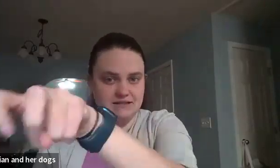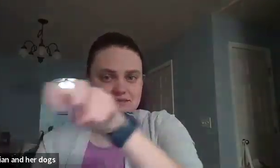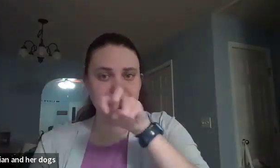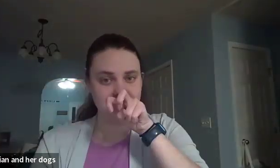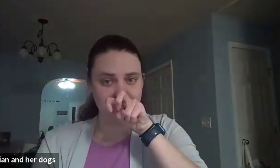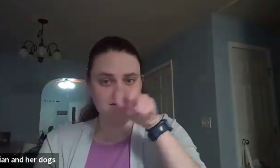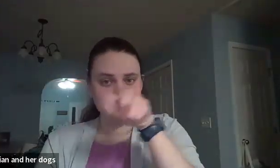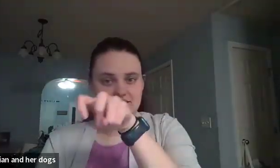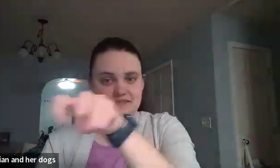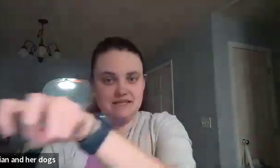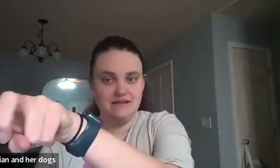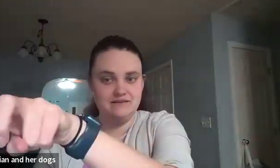snake, snake,